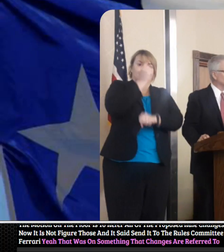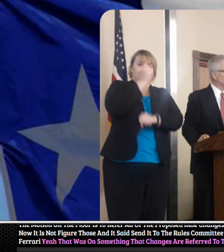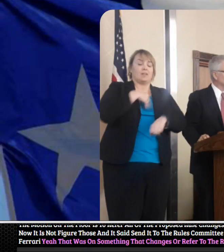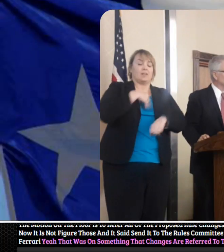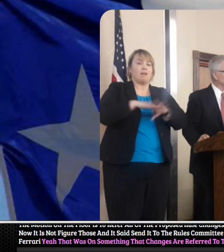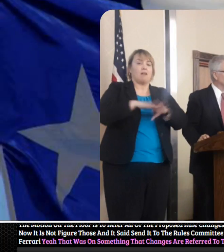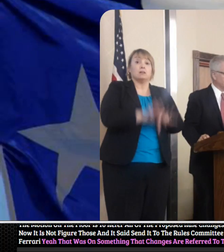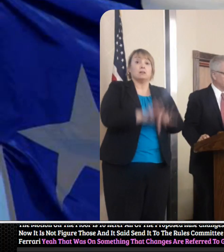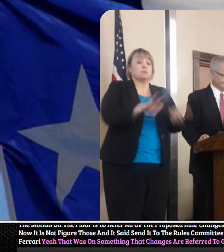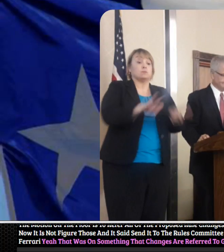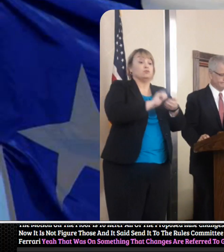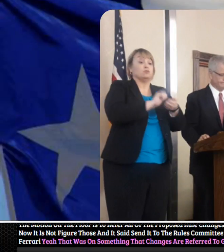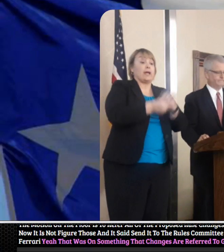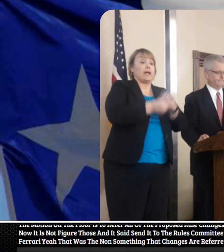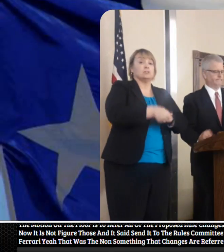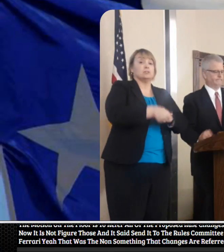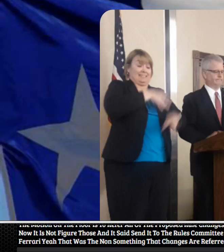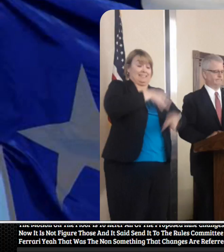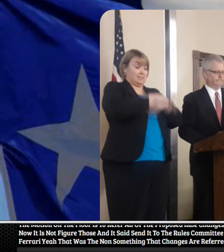Committee.